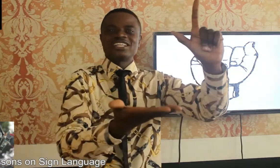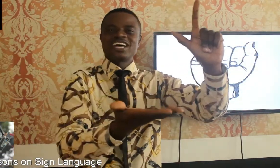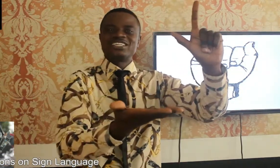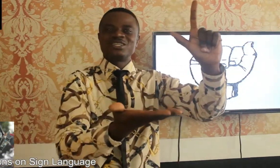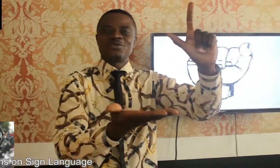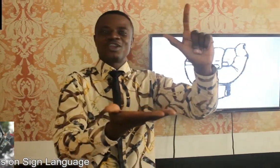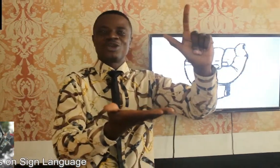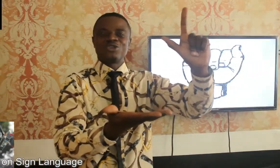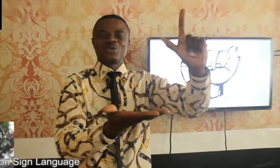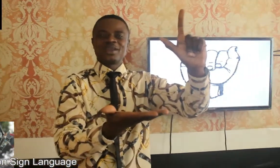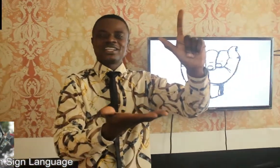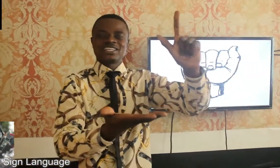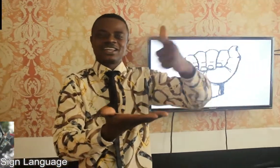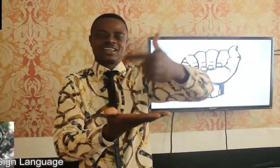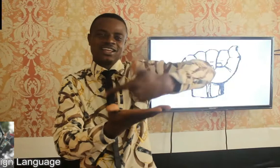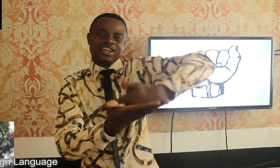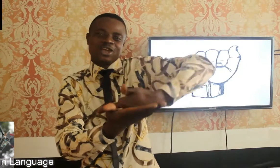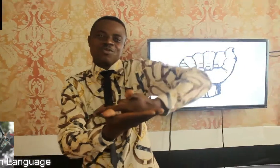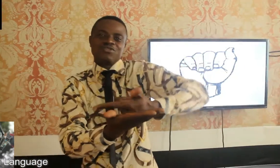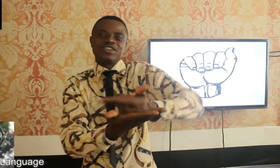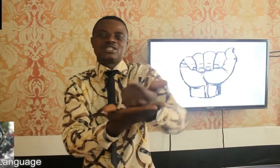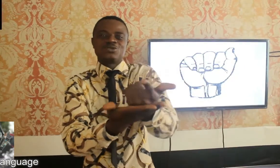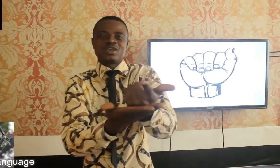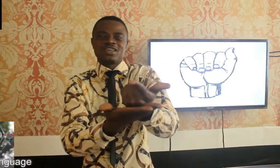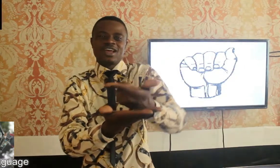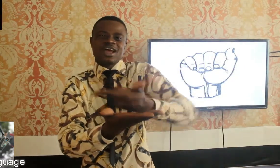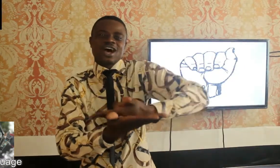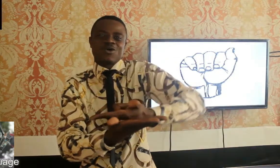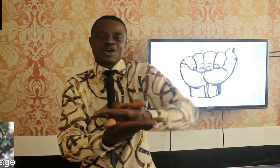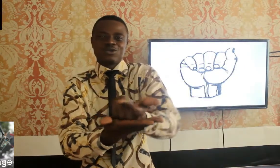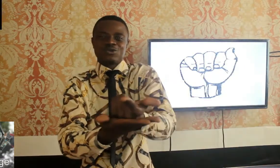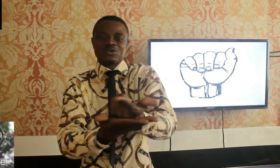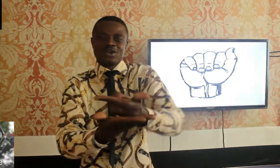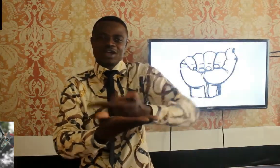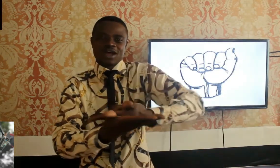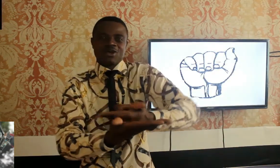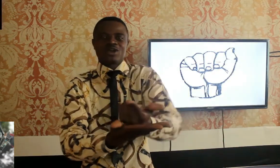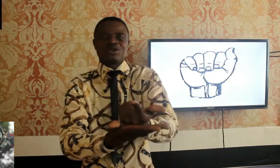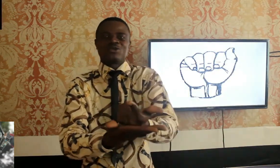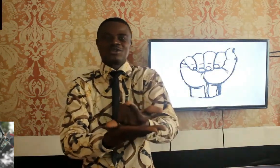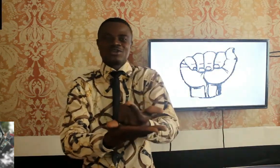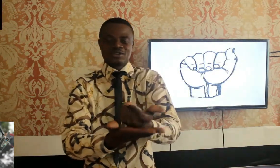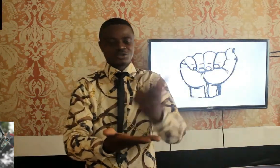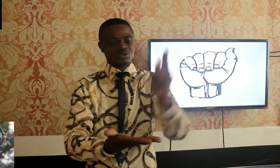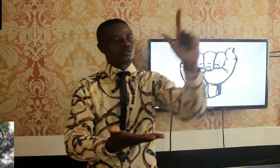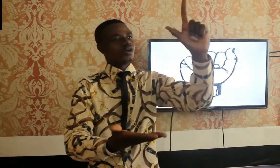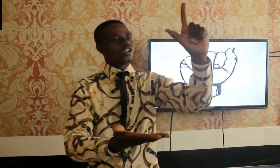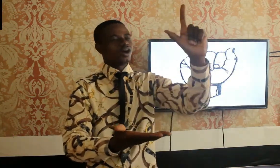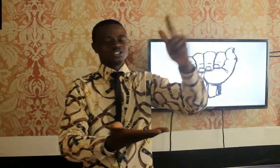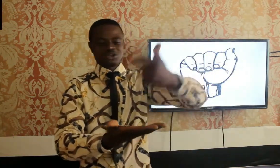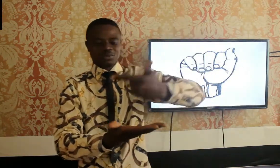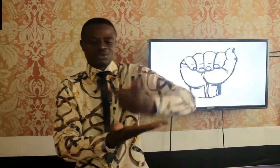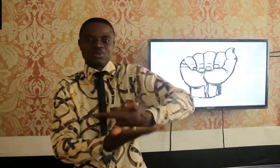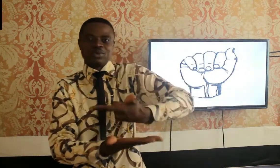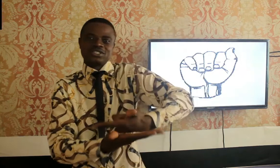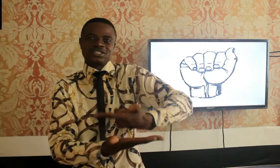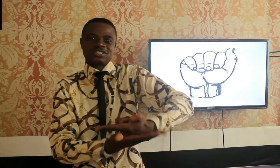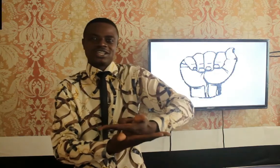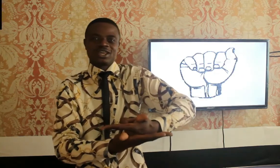flat hand shape with a non-dominant hand. Then you move it this way. How are you? How are you? So L hand shape, you place it in